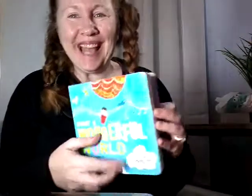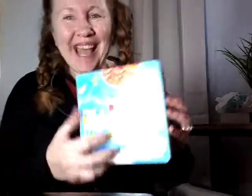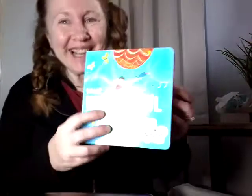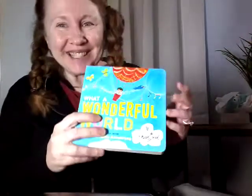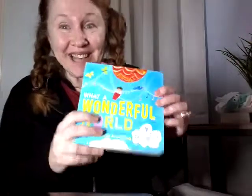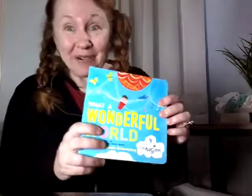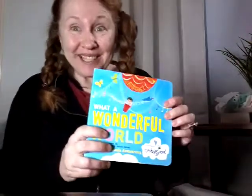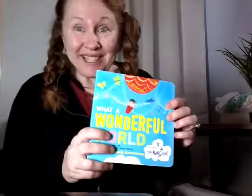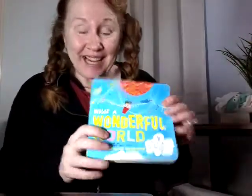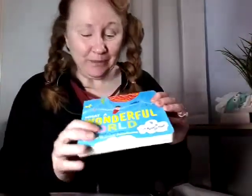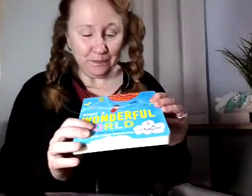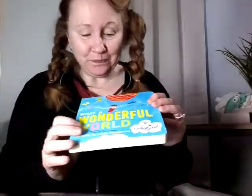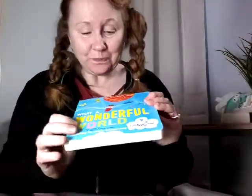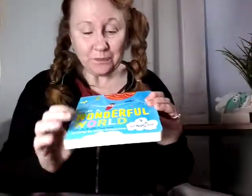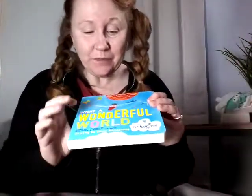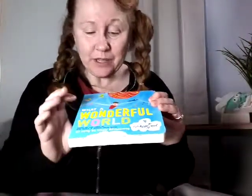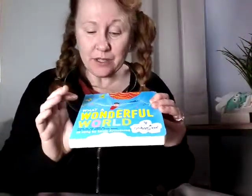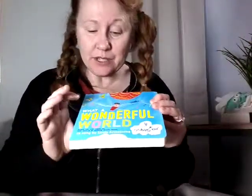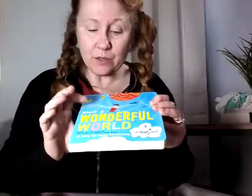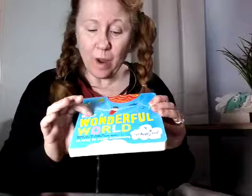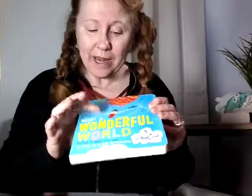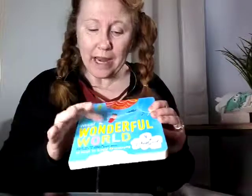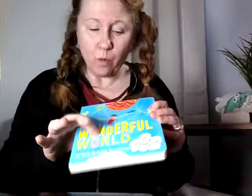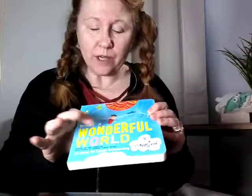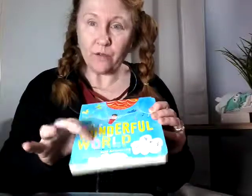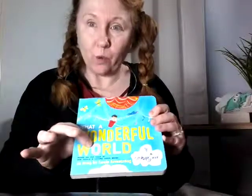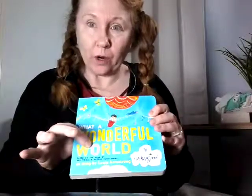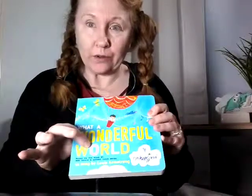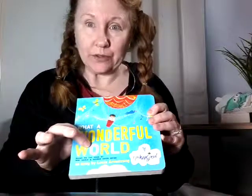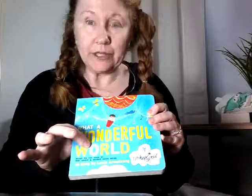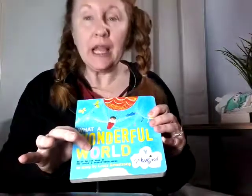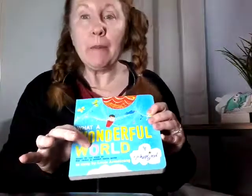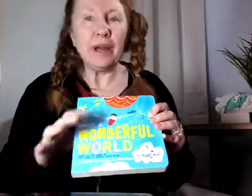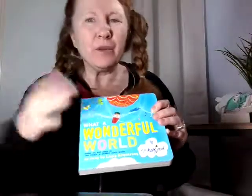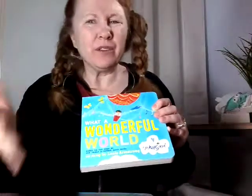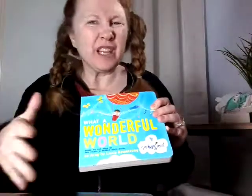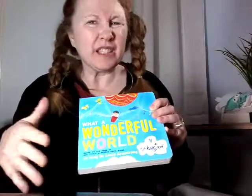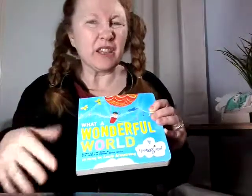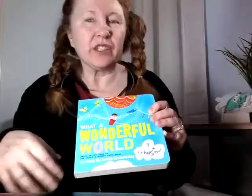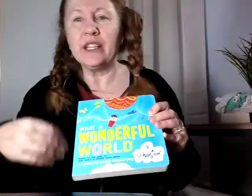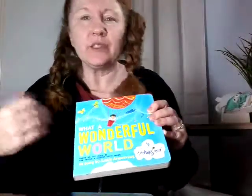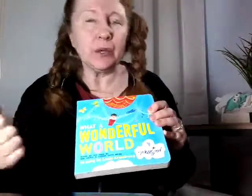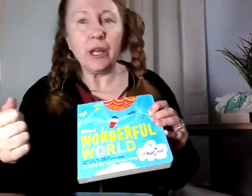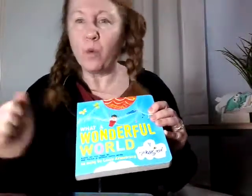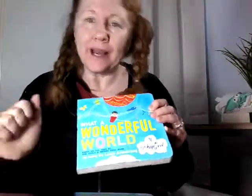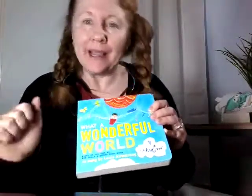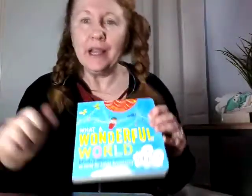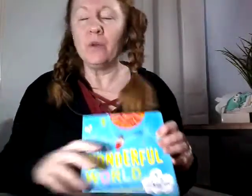Okay, so now we're going to sign it. So this is What a Wonderful World. But we don't necessarily need to put in what a. We're just